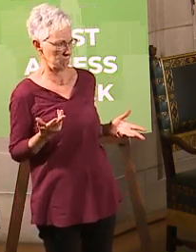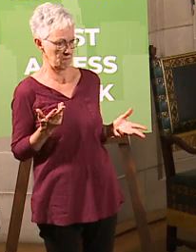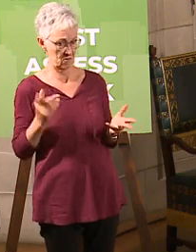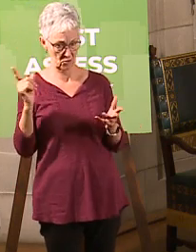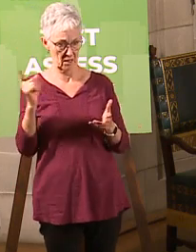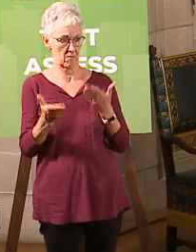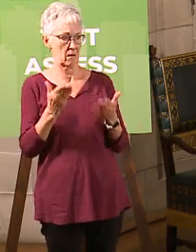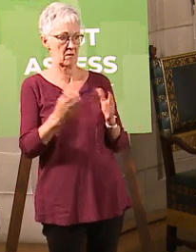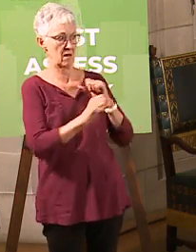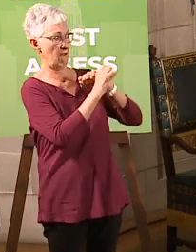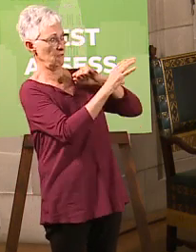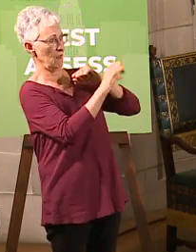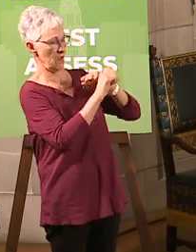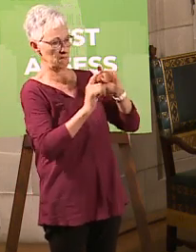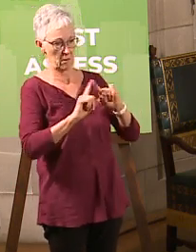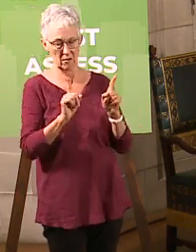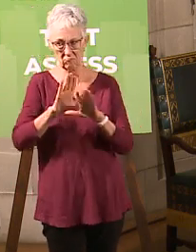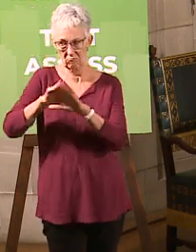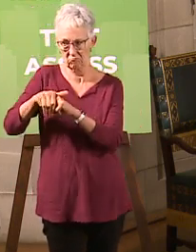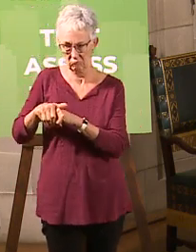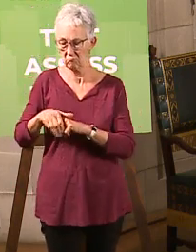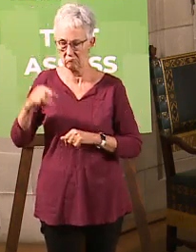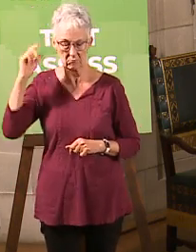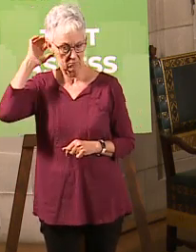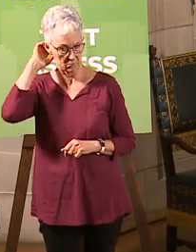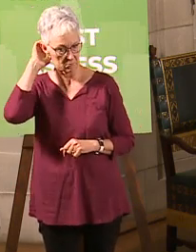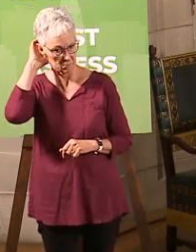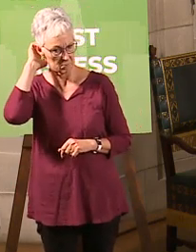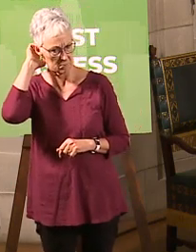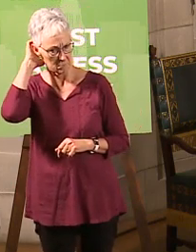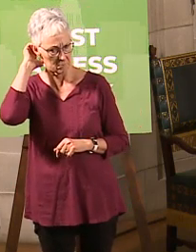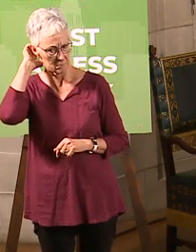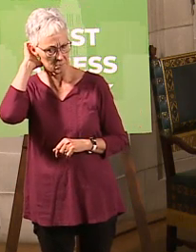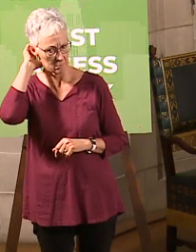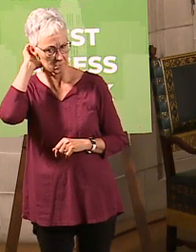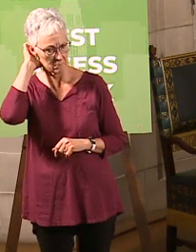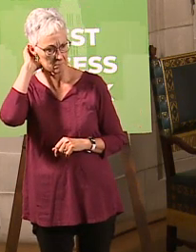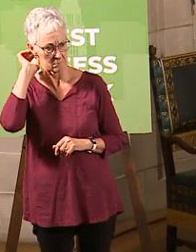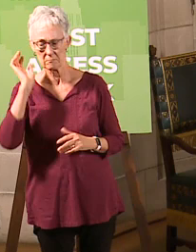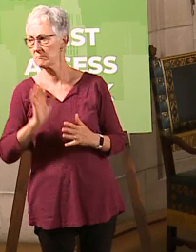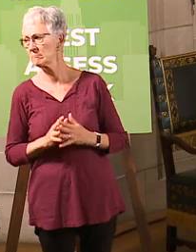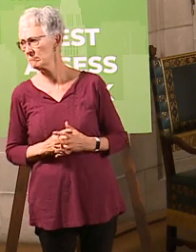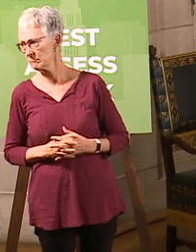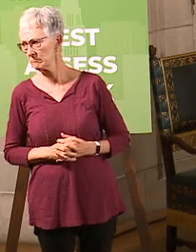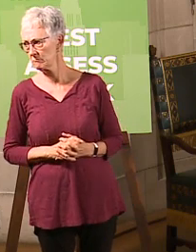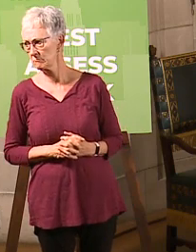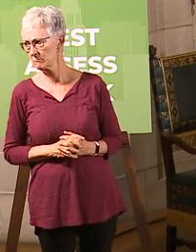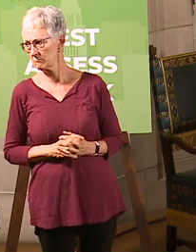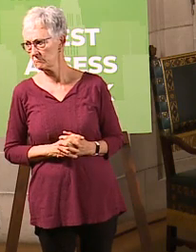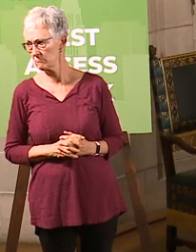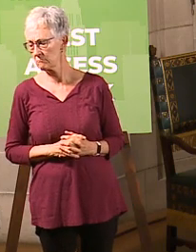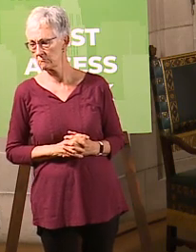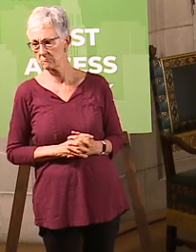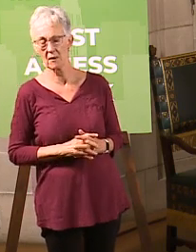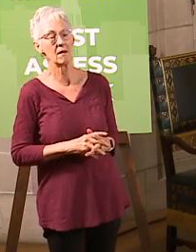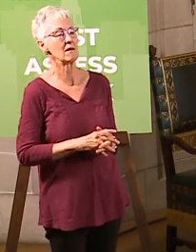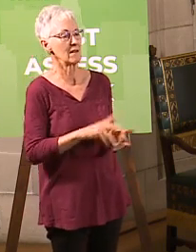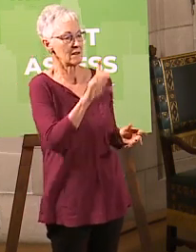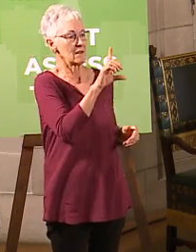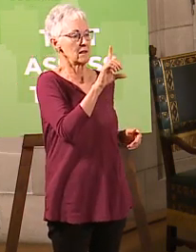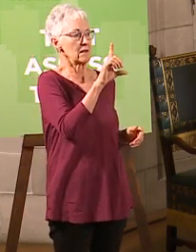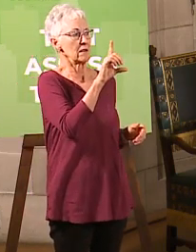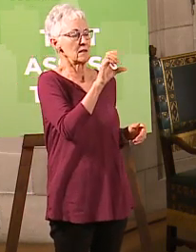to help do repair in Omaha and Lincoln. I do not know anything about that, and while that one may be completely legitimate, I do want to caution folks that you do have to be careful